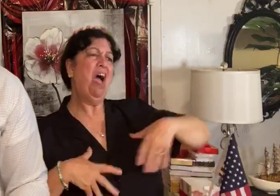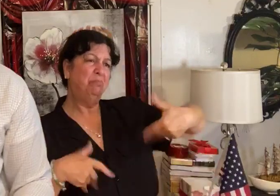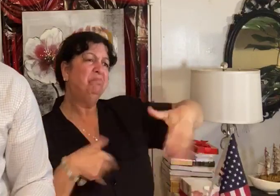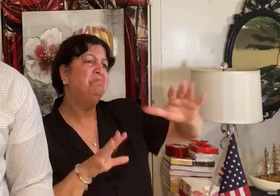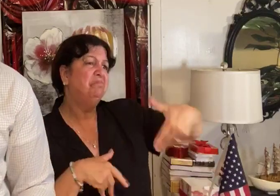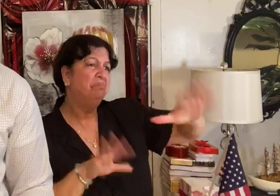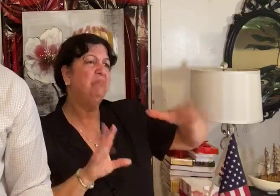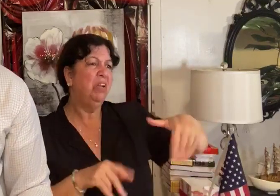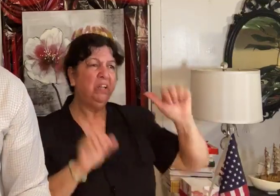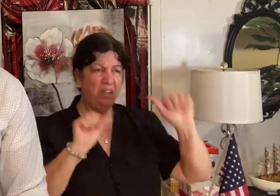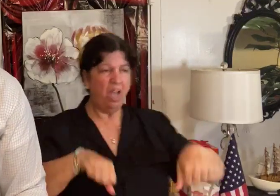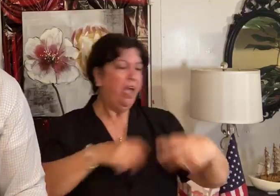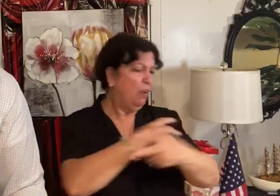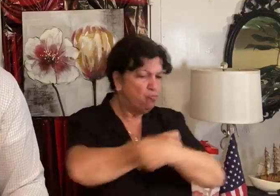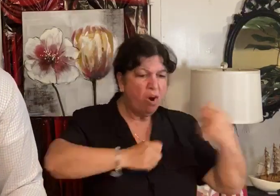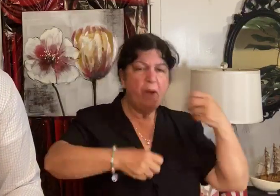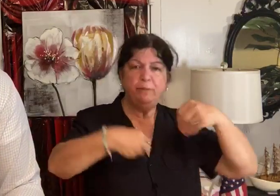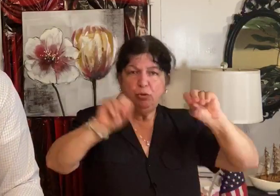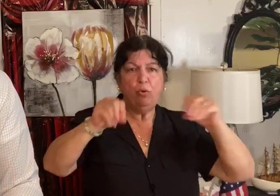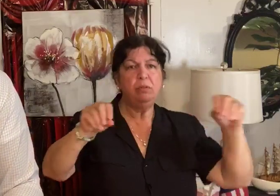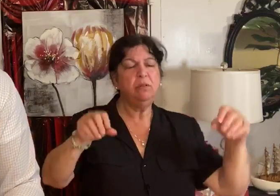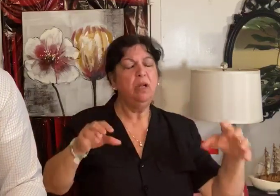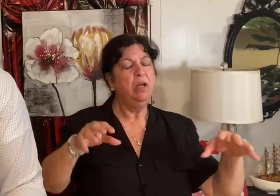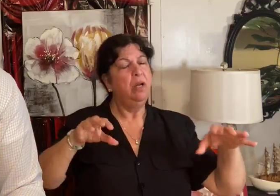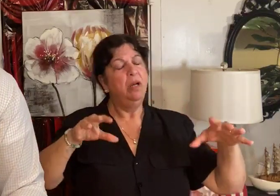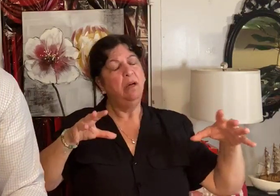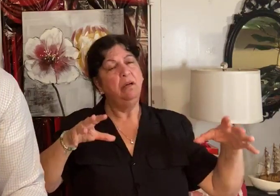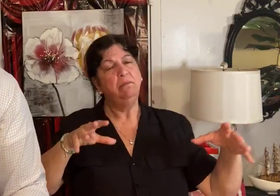whatever they want. They could rob stores. They can break